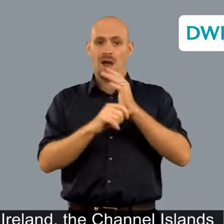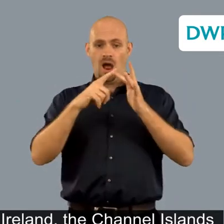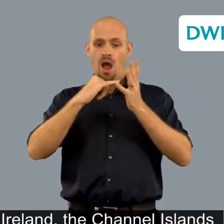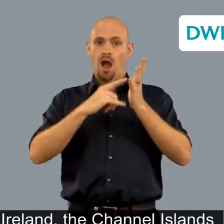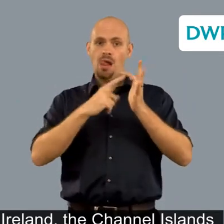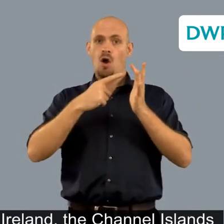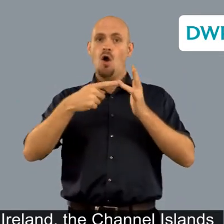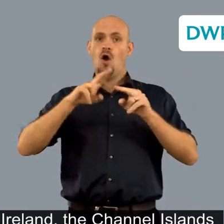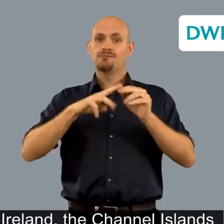of Man,